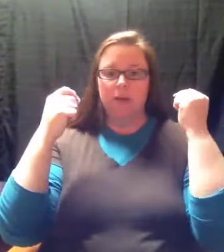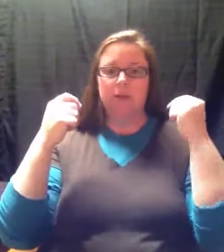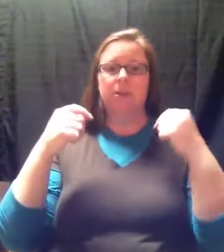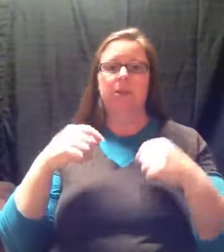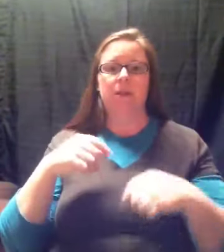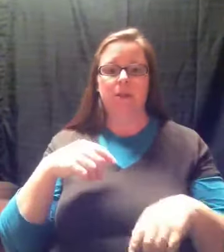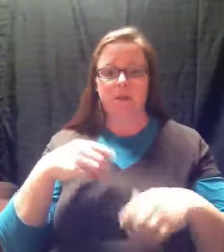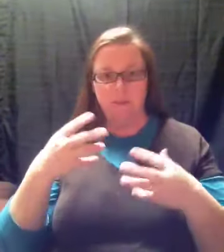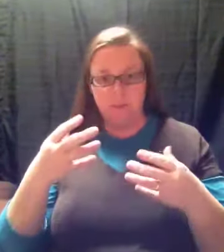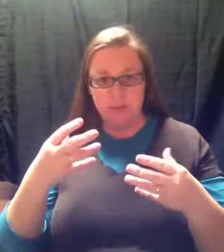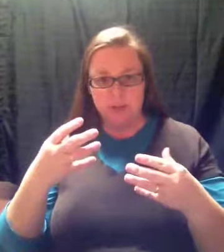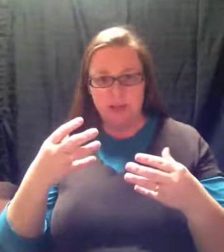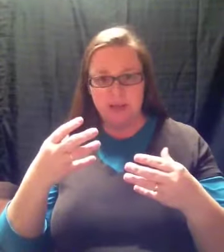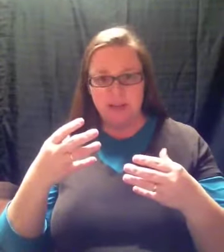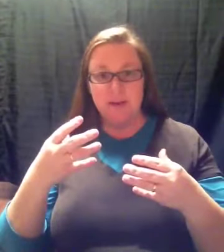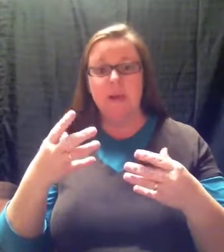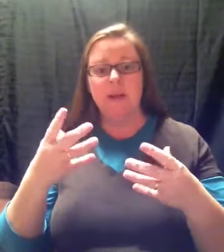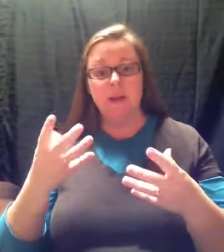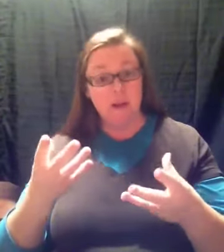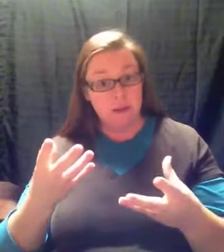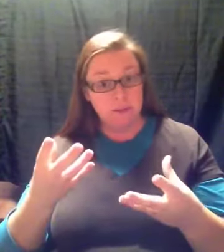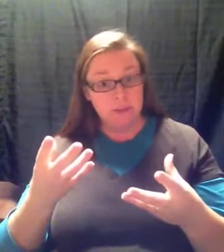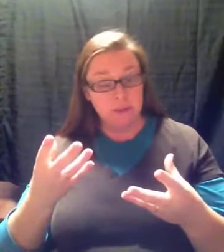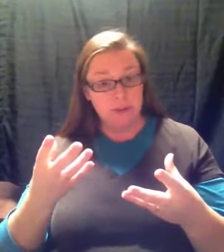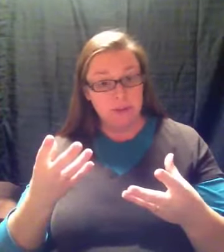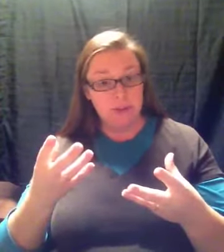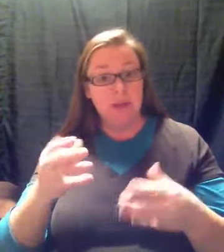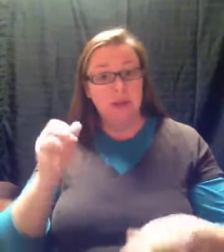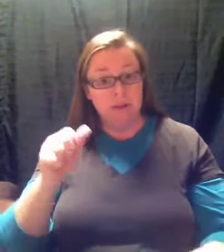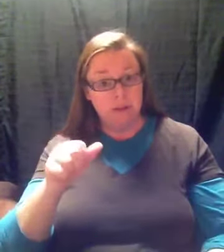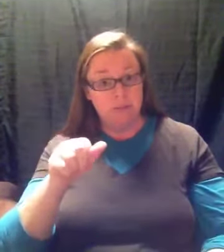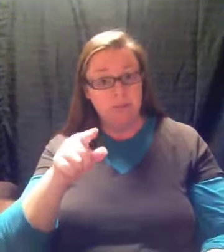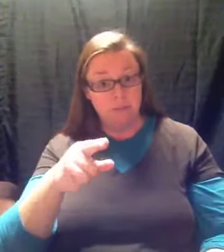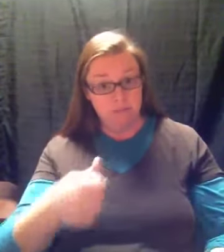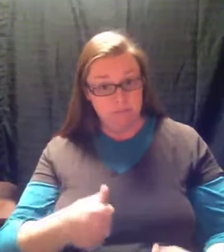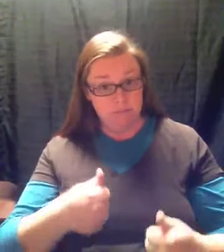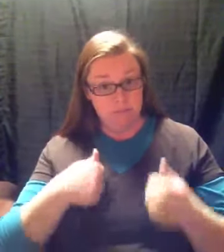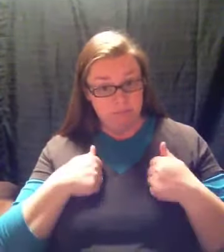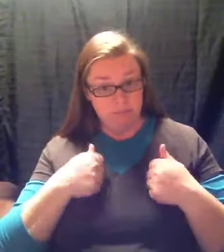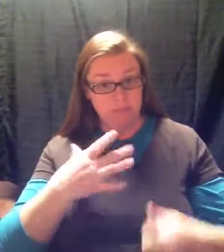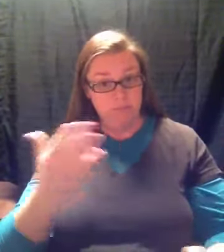eyebrows. You know, tilt your head in a little bit and put your, you